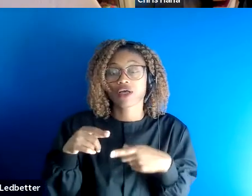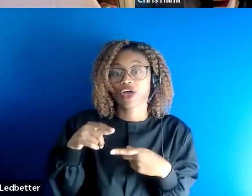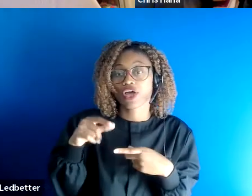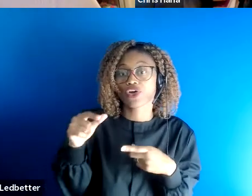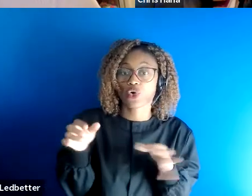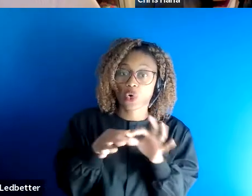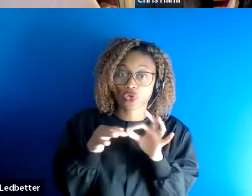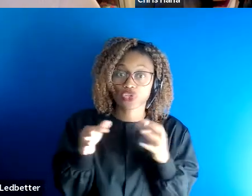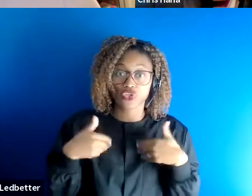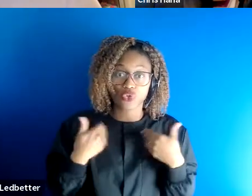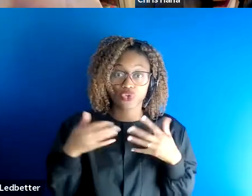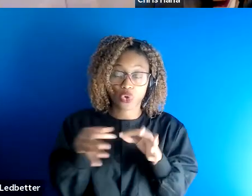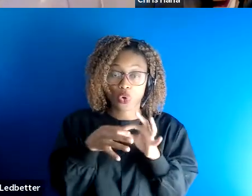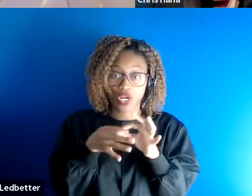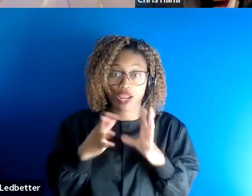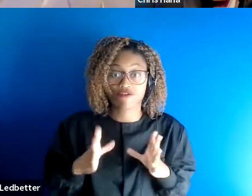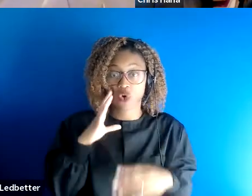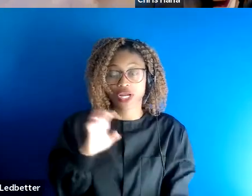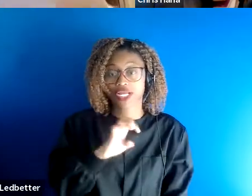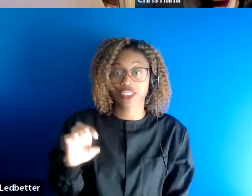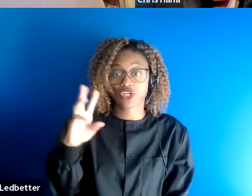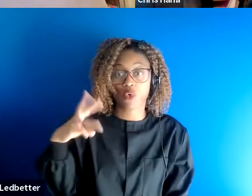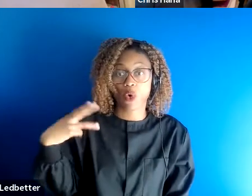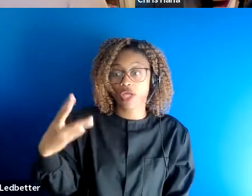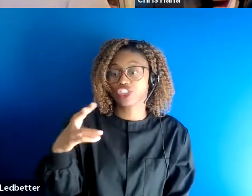Center over in Eastern Washington, North Idaho.